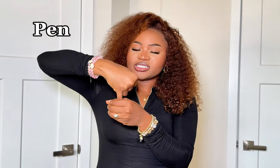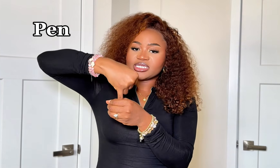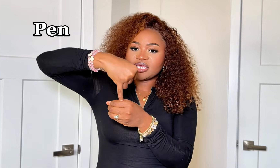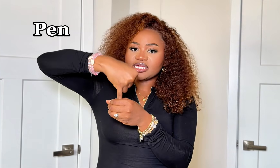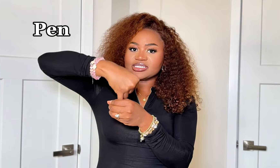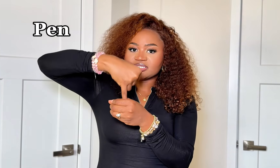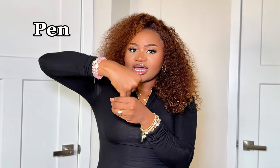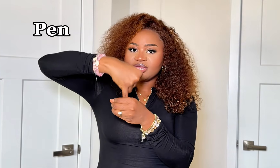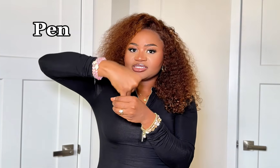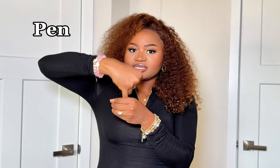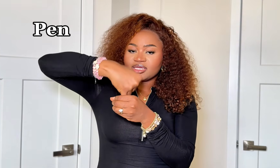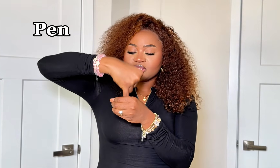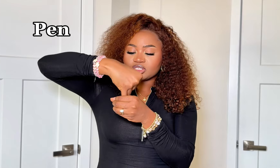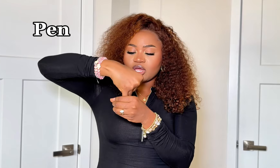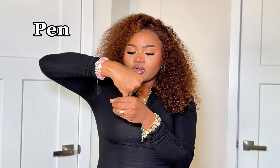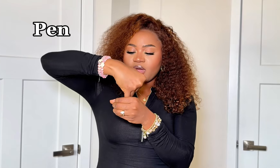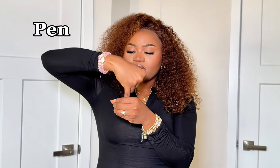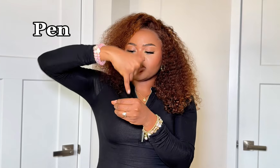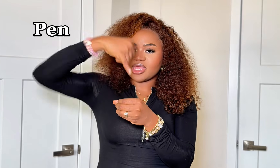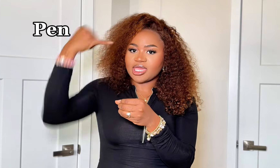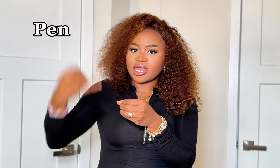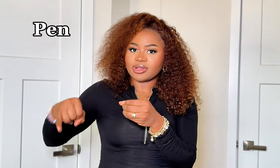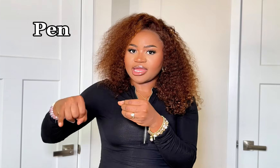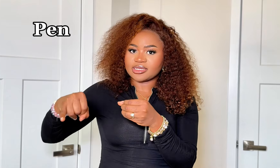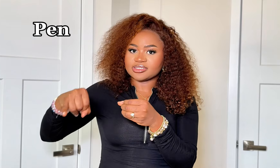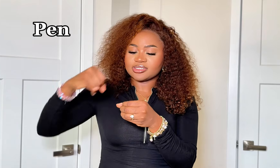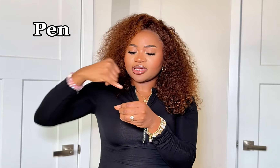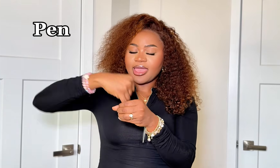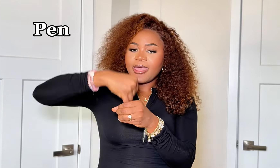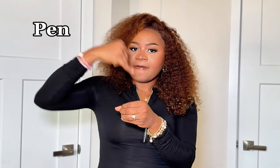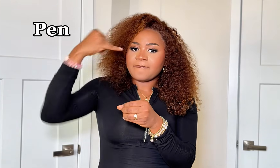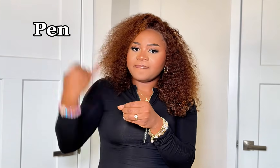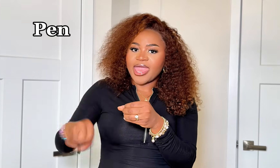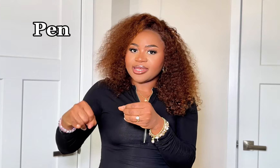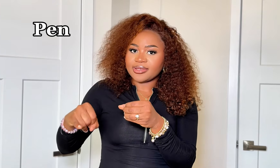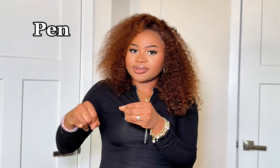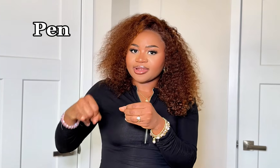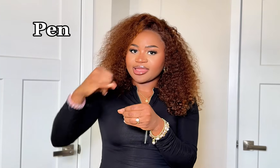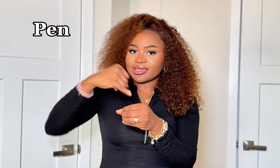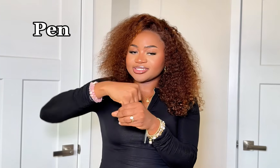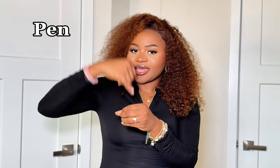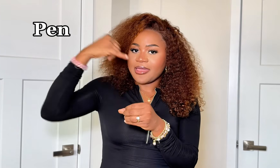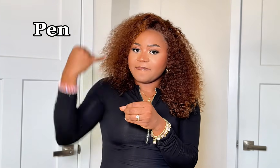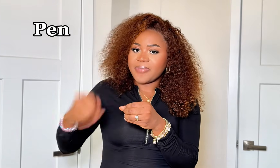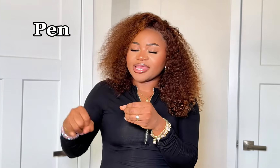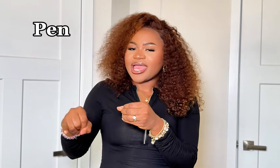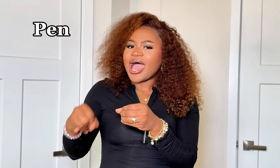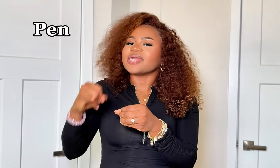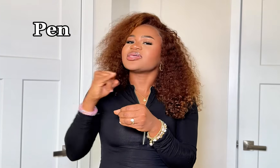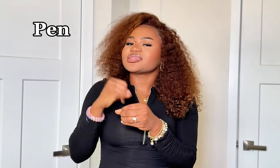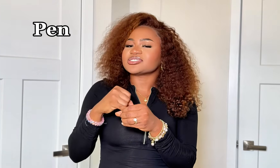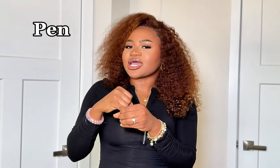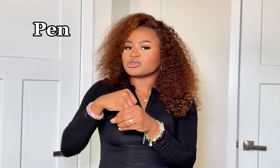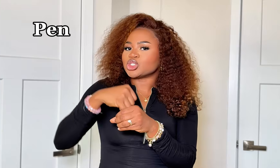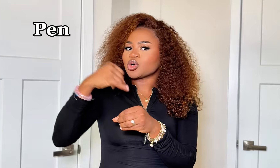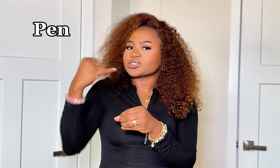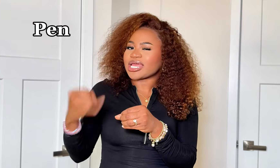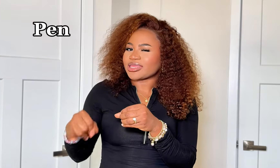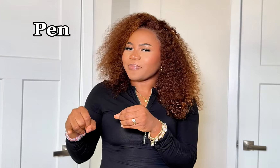it inside the circle, and you take it out like this. Pen. Like this. Pen. I think this kind of shows like the pen